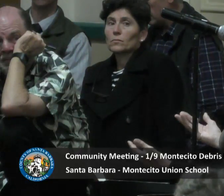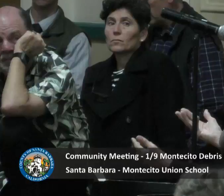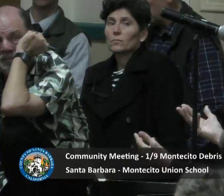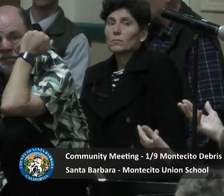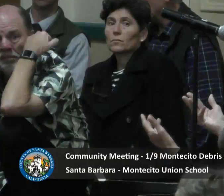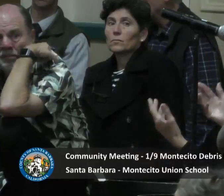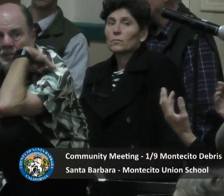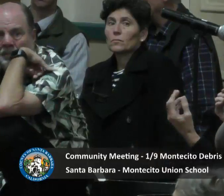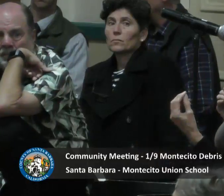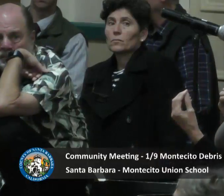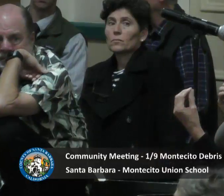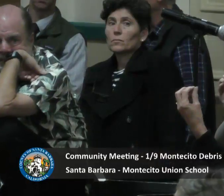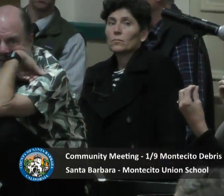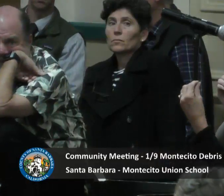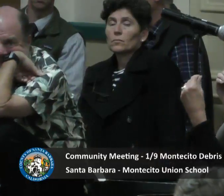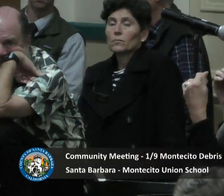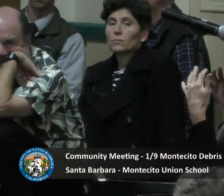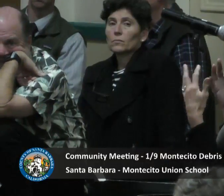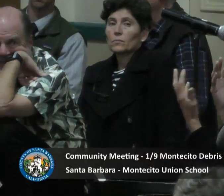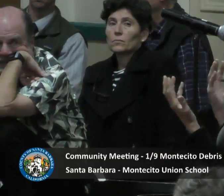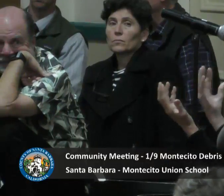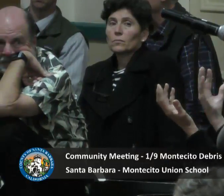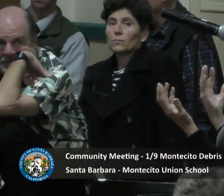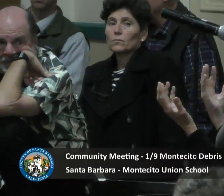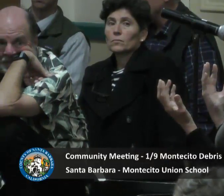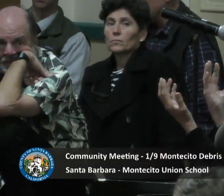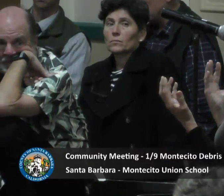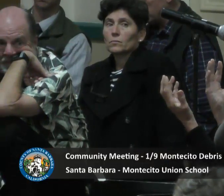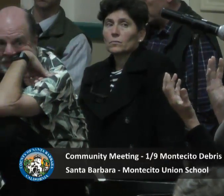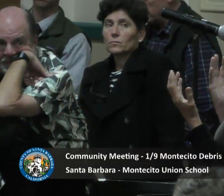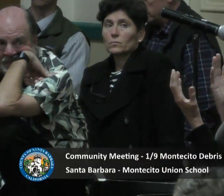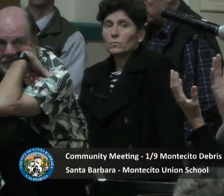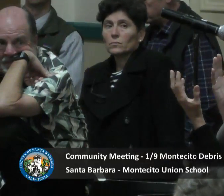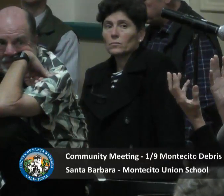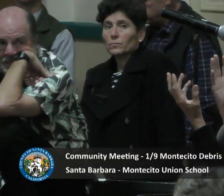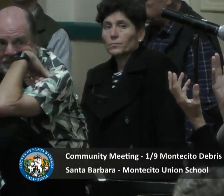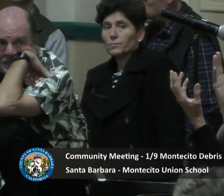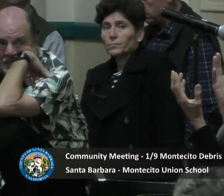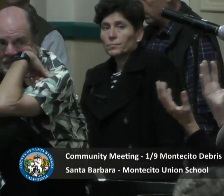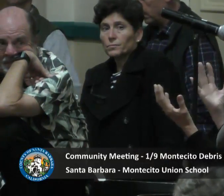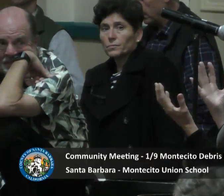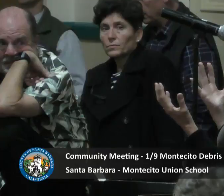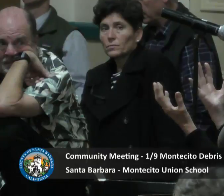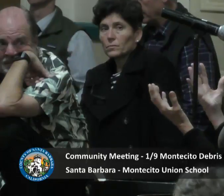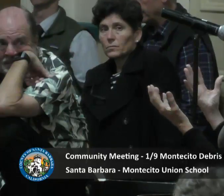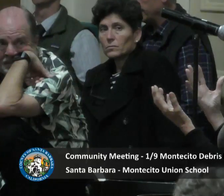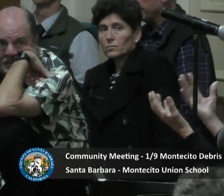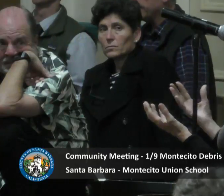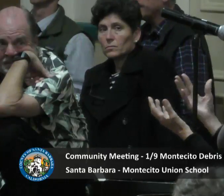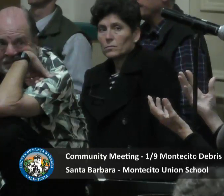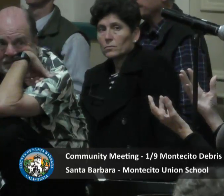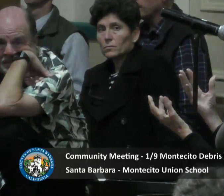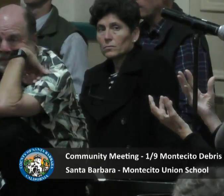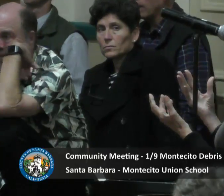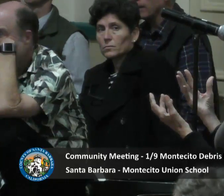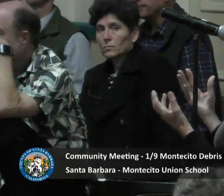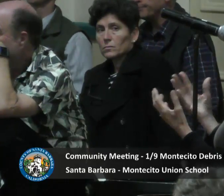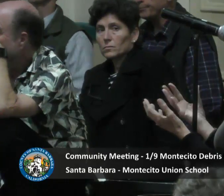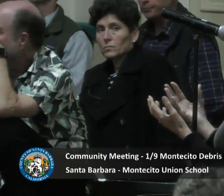possibly. And I would like to know what that kind of rain